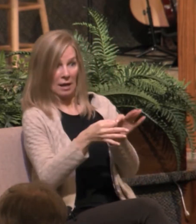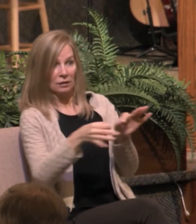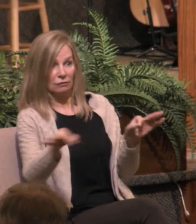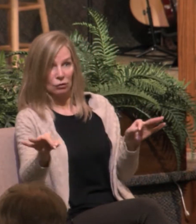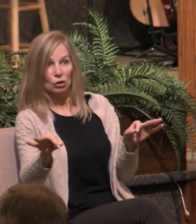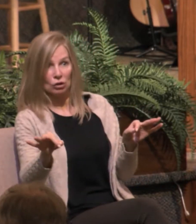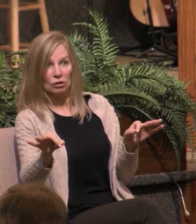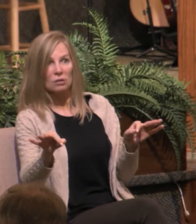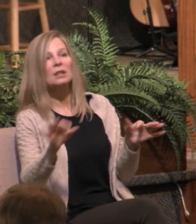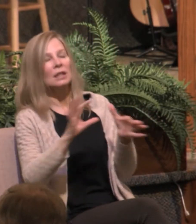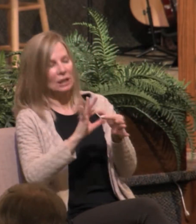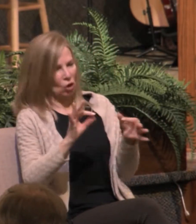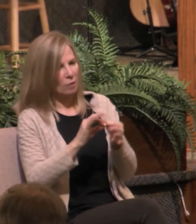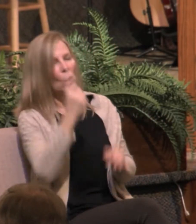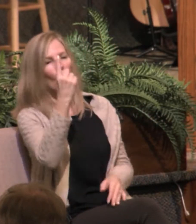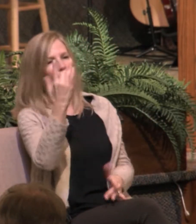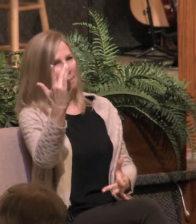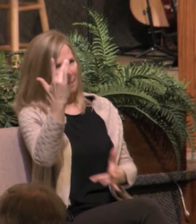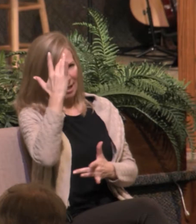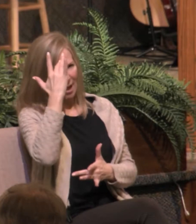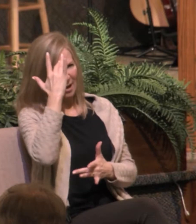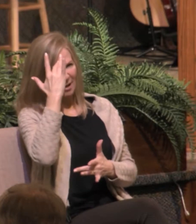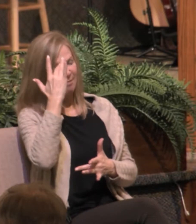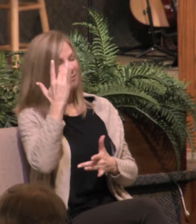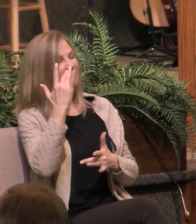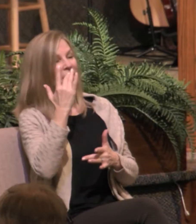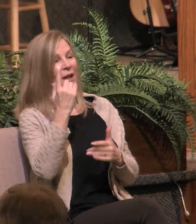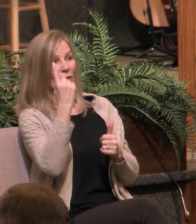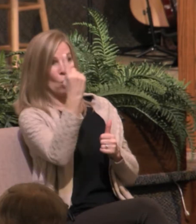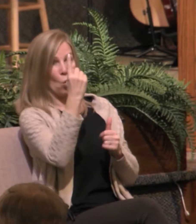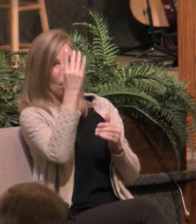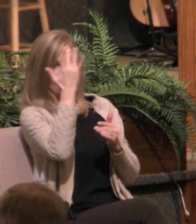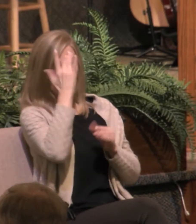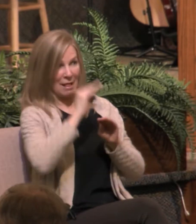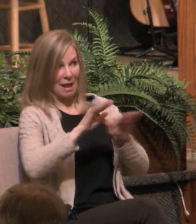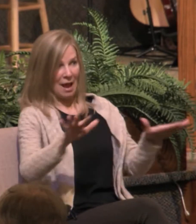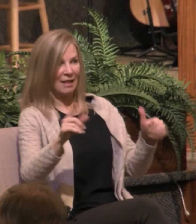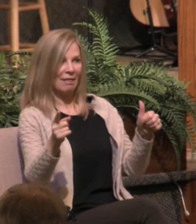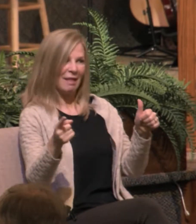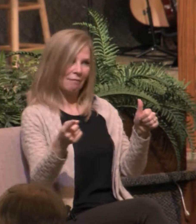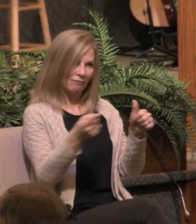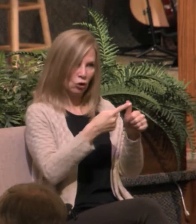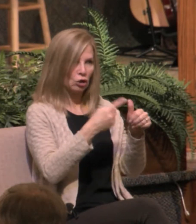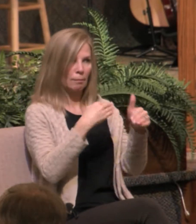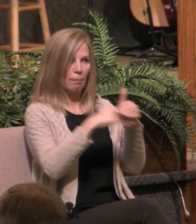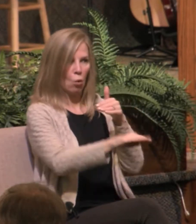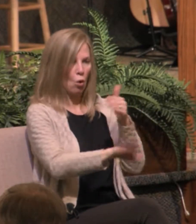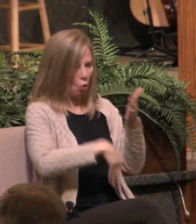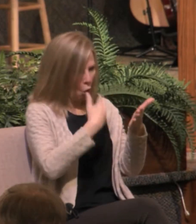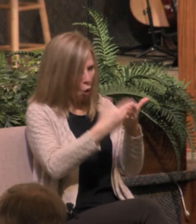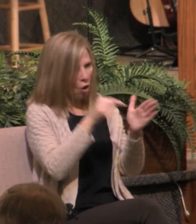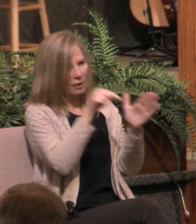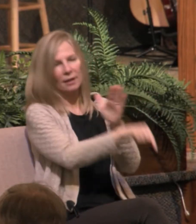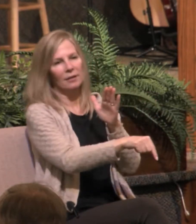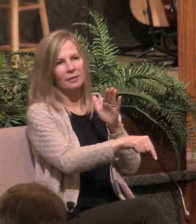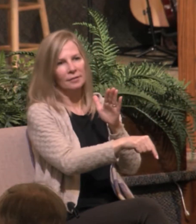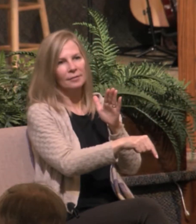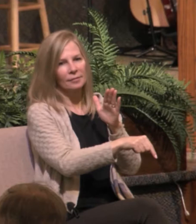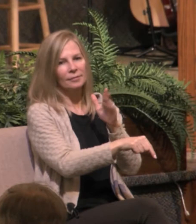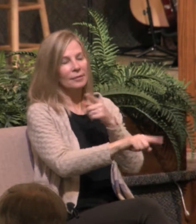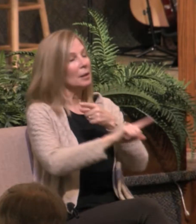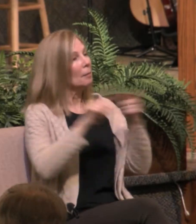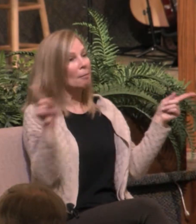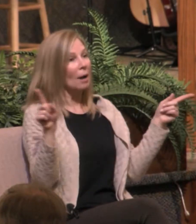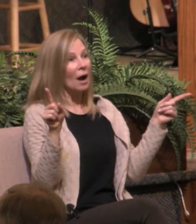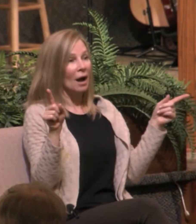allude to the plague of the firstborn that killed all the firstborn of Egypt. But these original Jewish hearers would